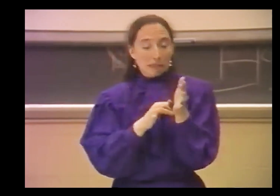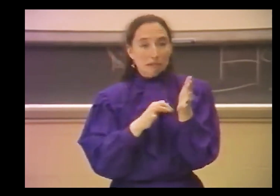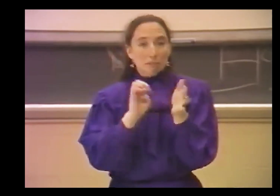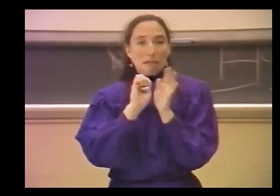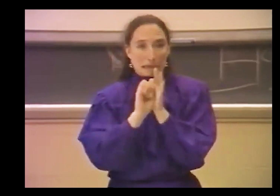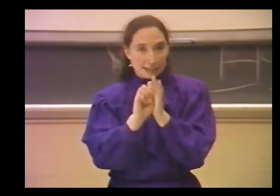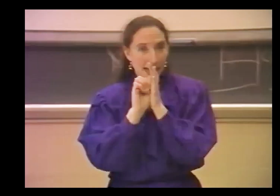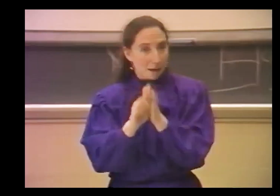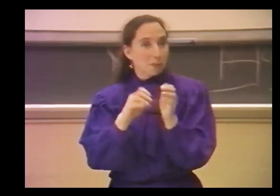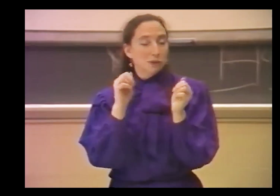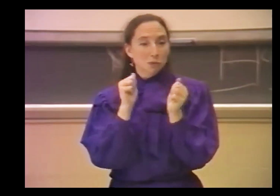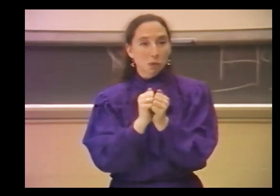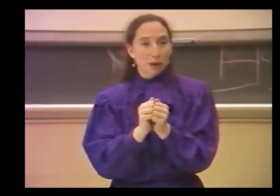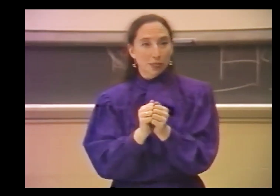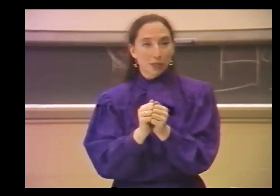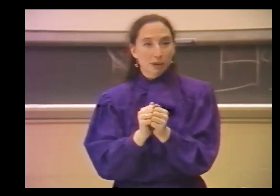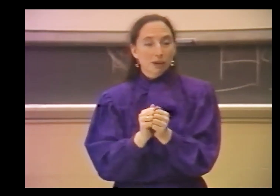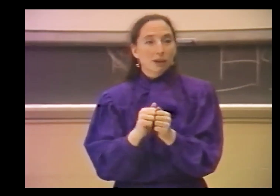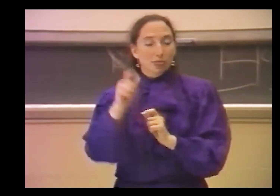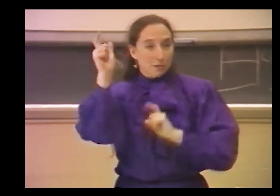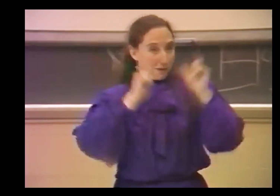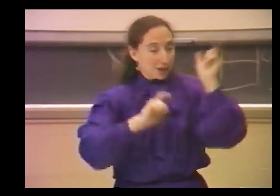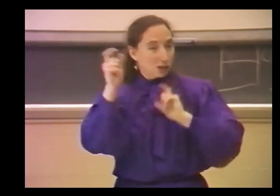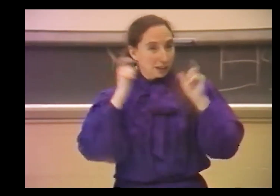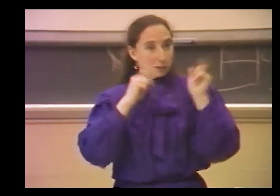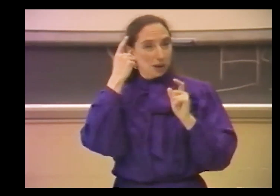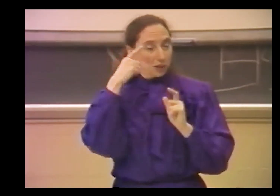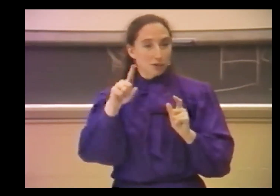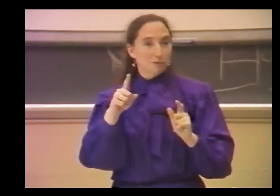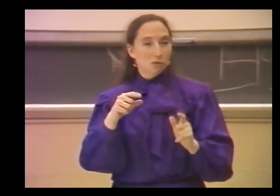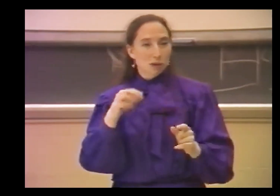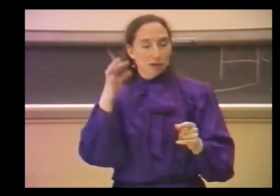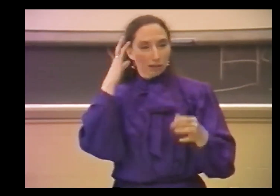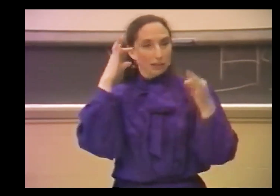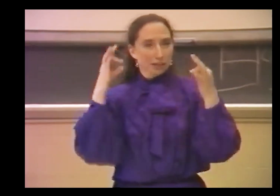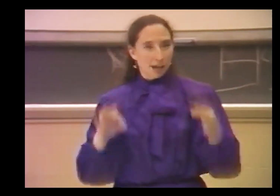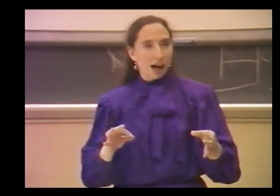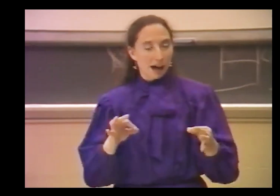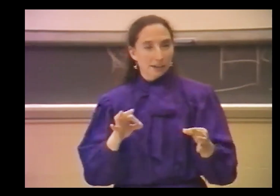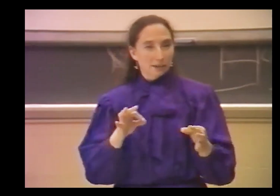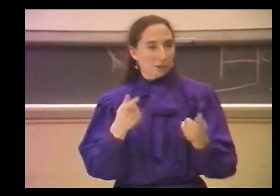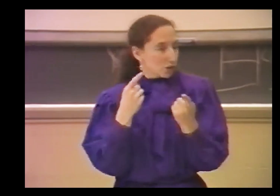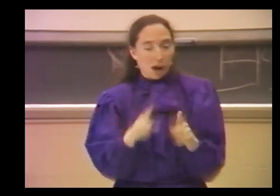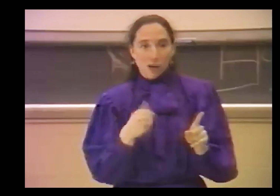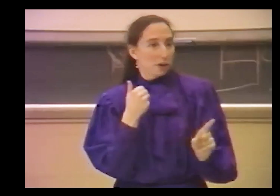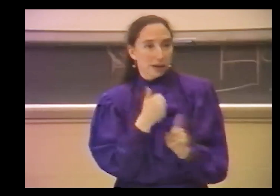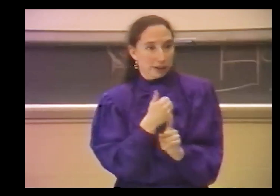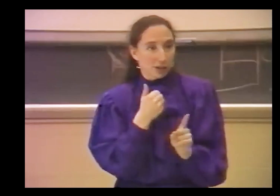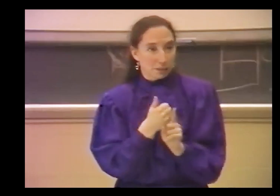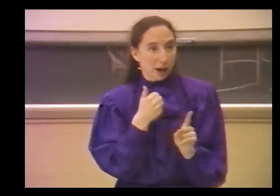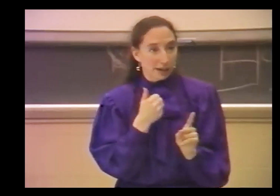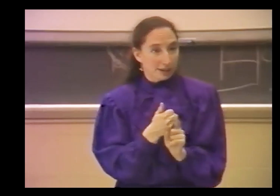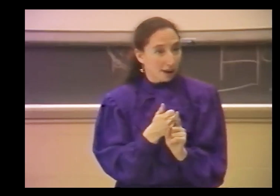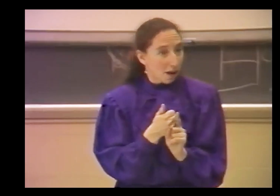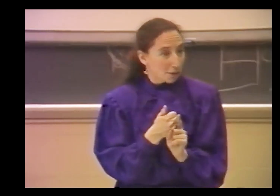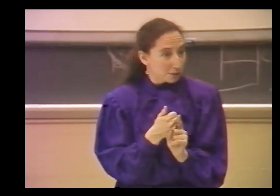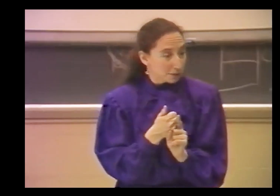those examples with the facial expression for decide occurring just by itself,